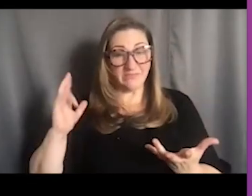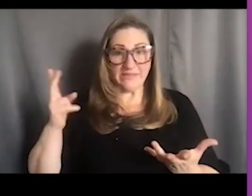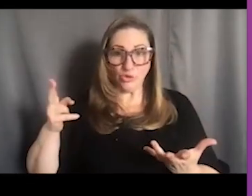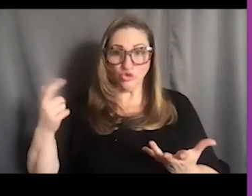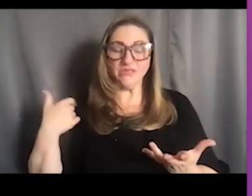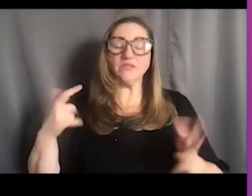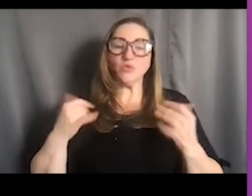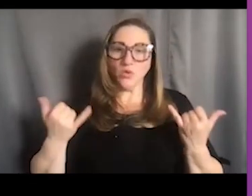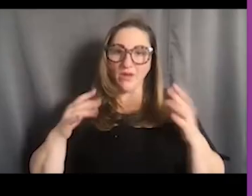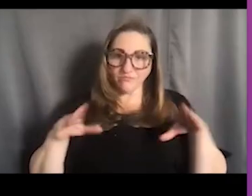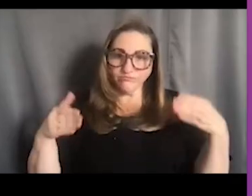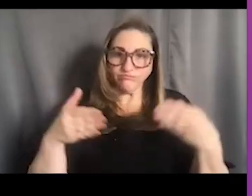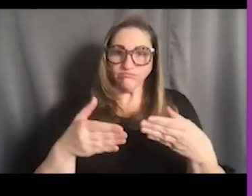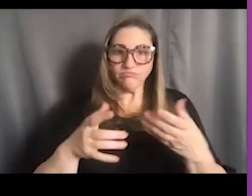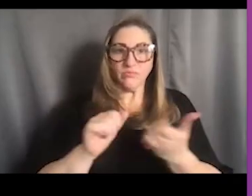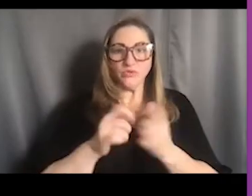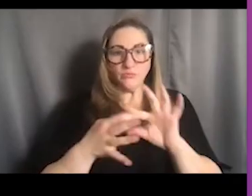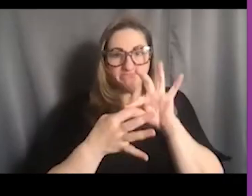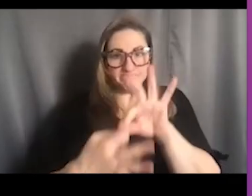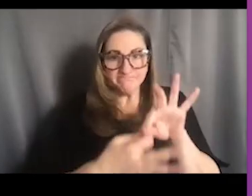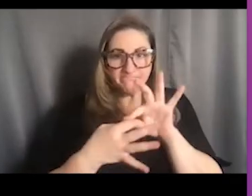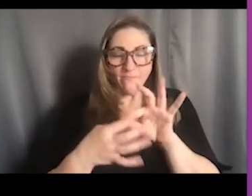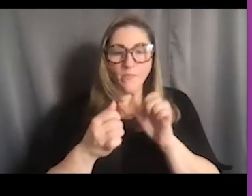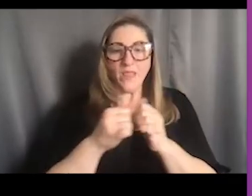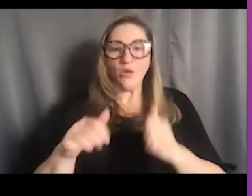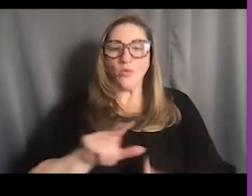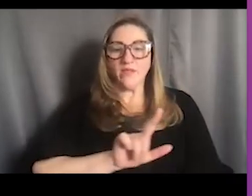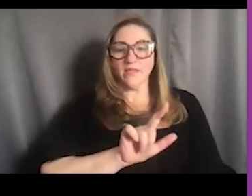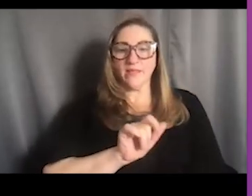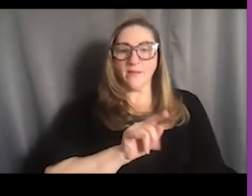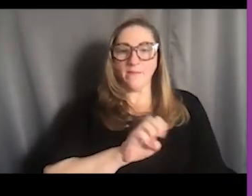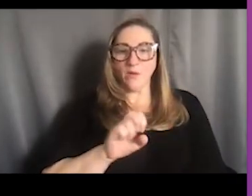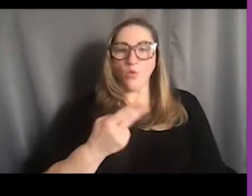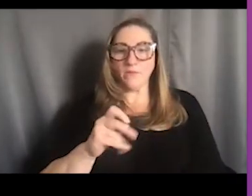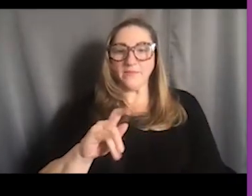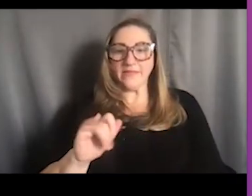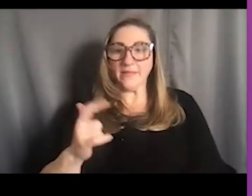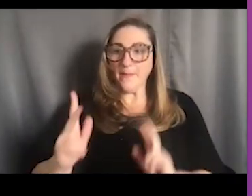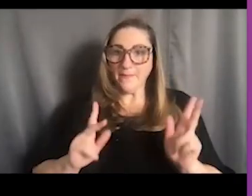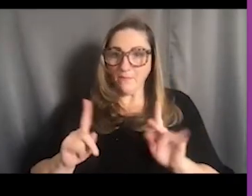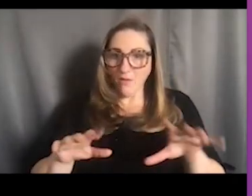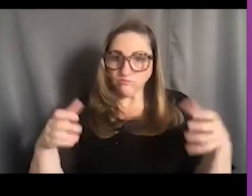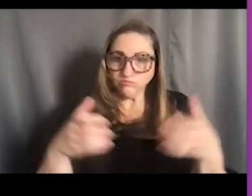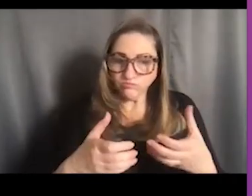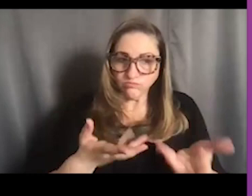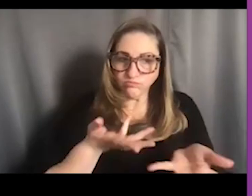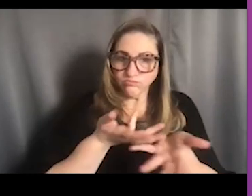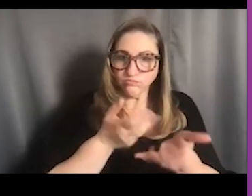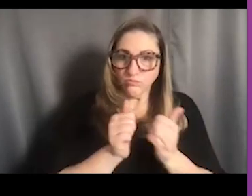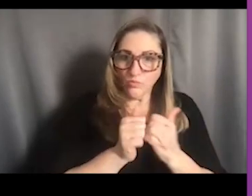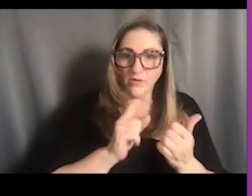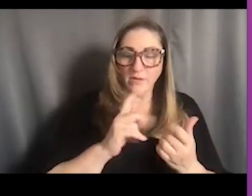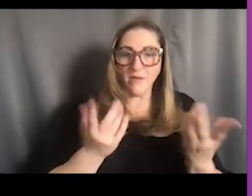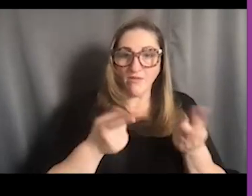to return to Lenape Hoking today. So please join me in taking a moment to recognize and reflect on the centuries